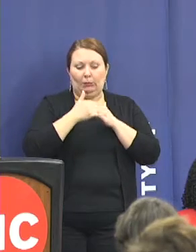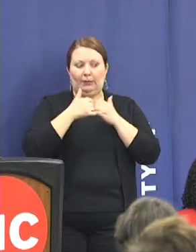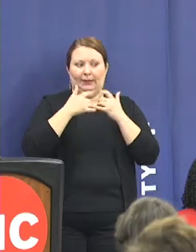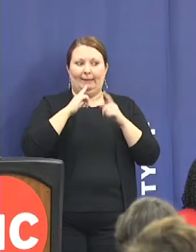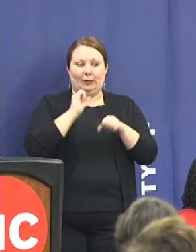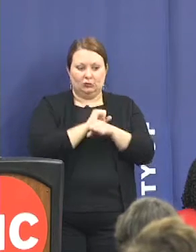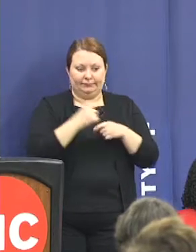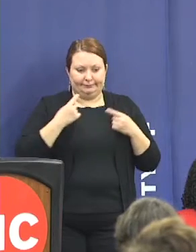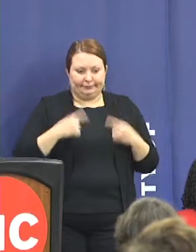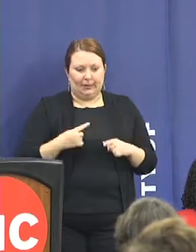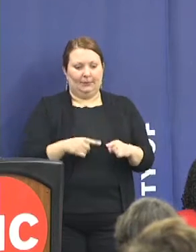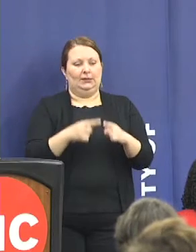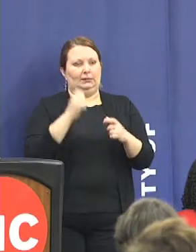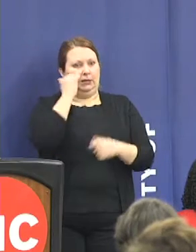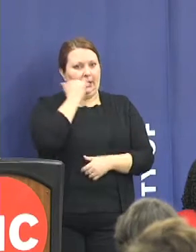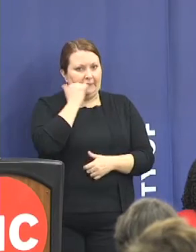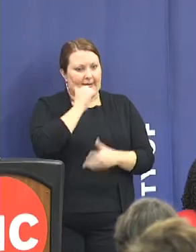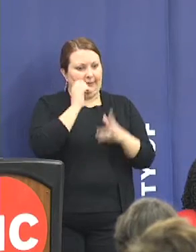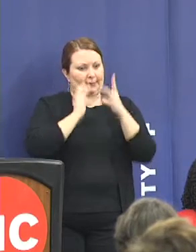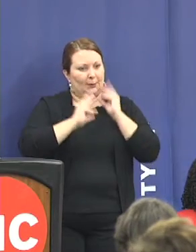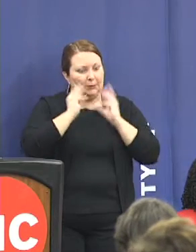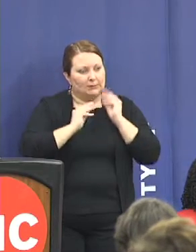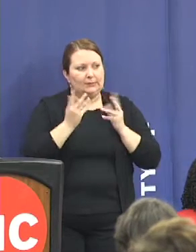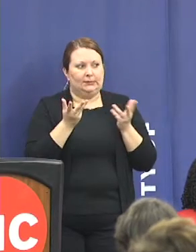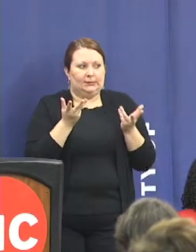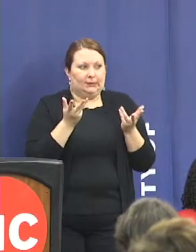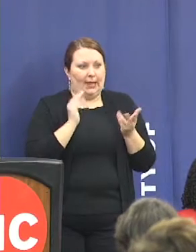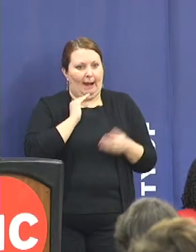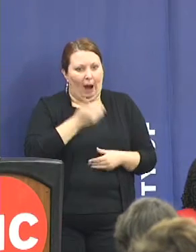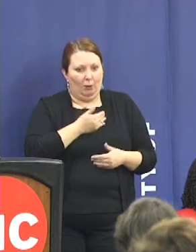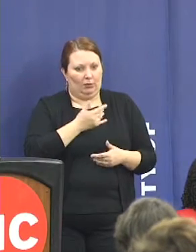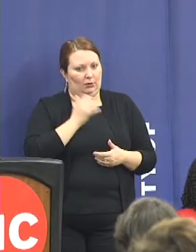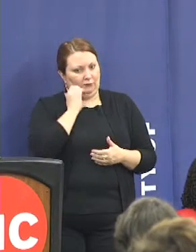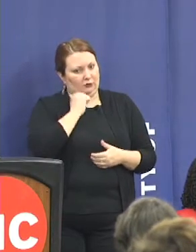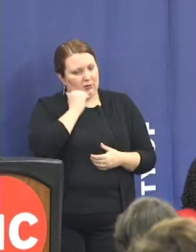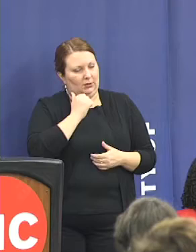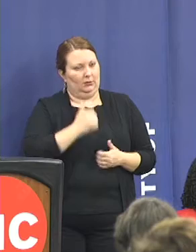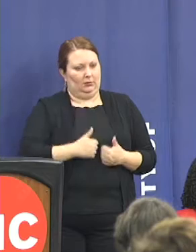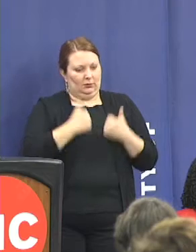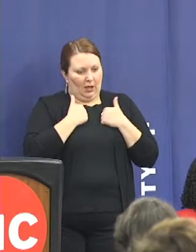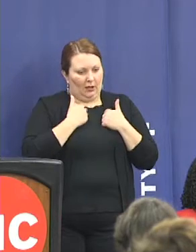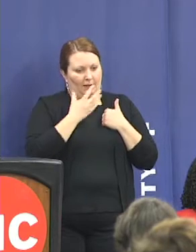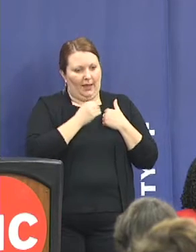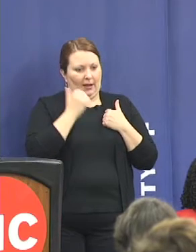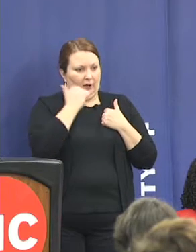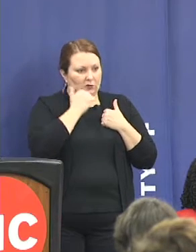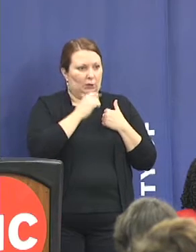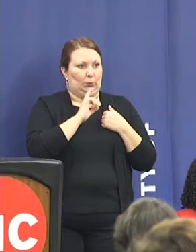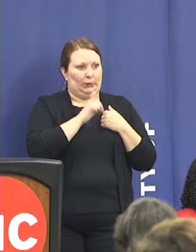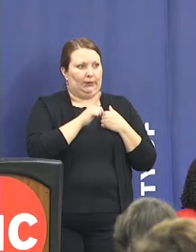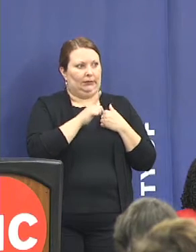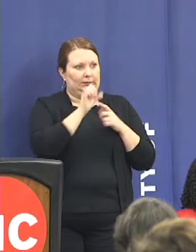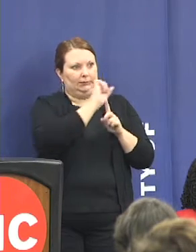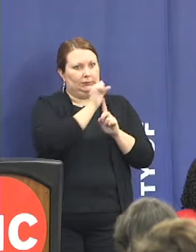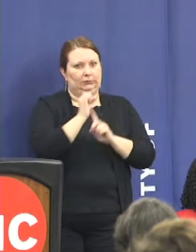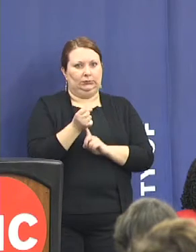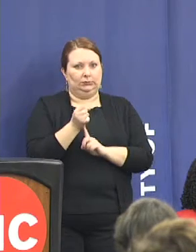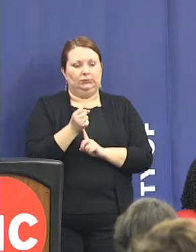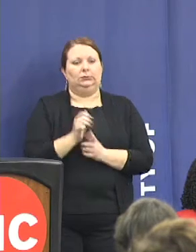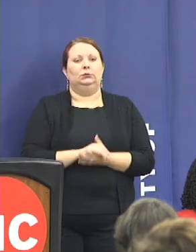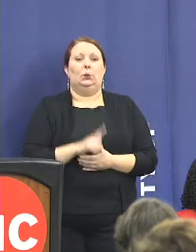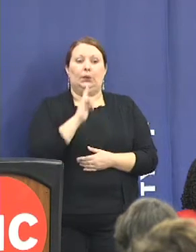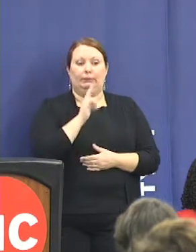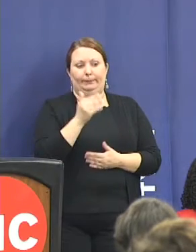out on the ground in the everyday experiences, in our everyday experiences, and also in our everyday realities. And so what